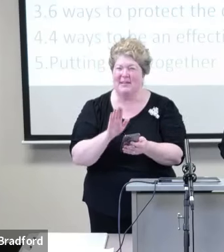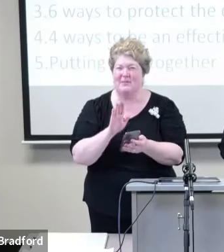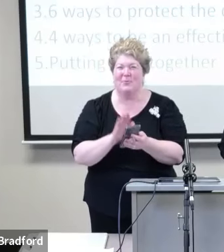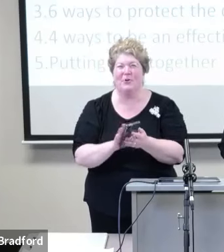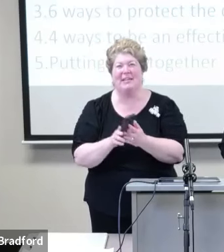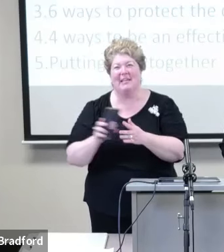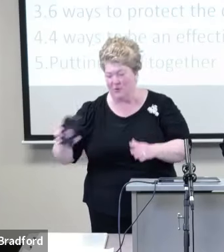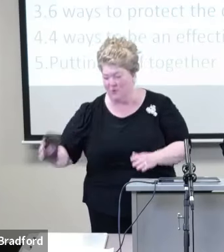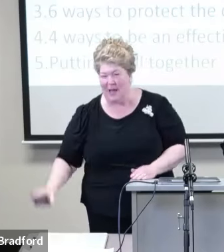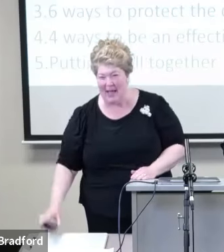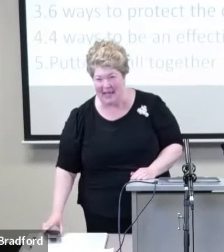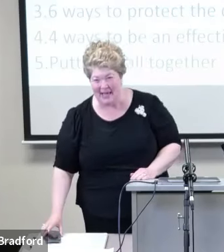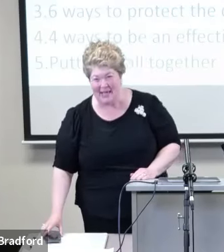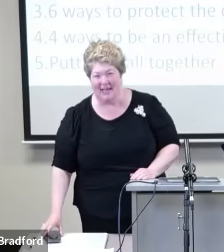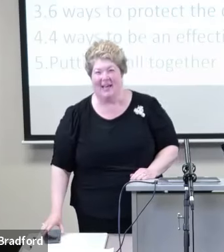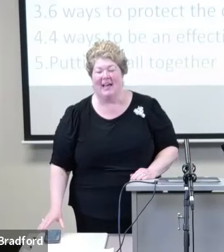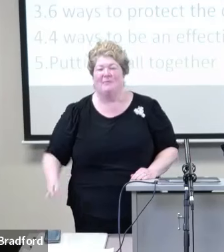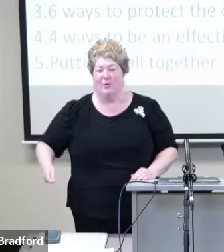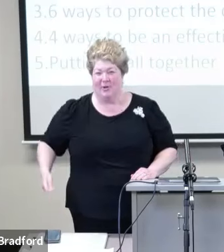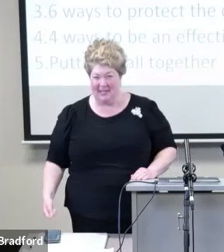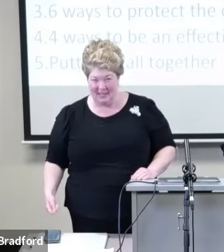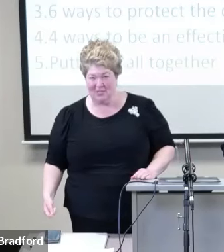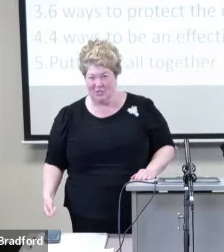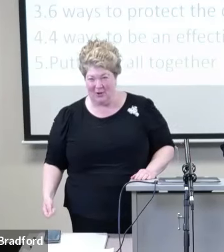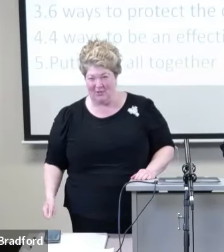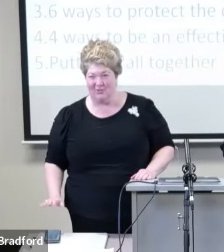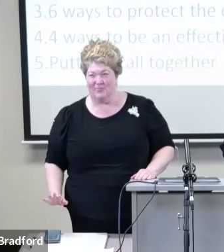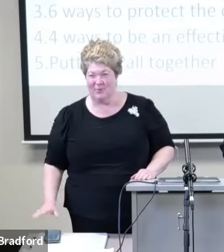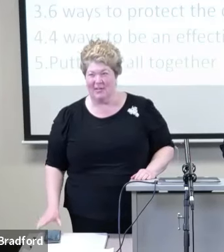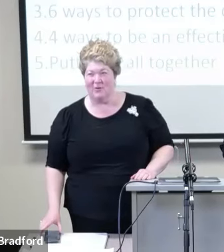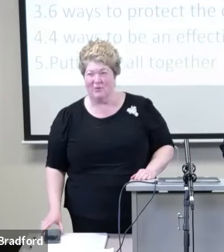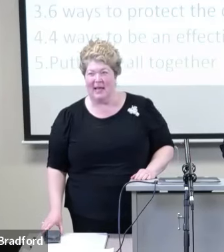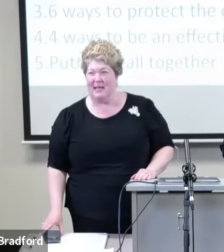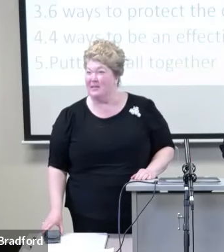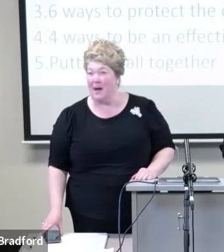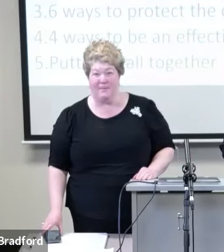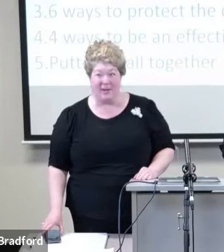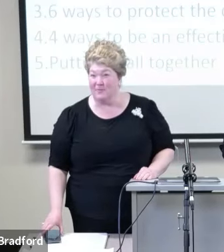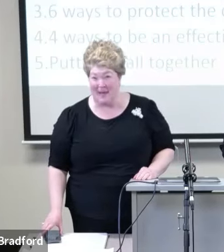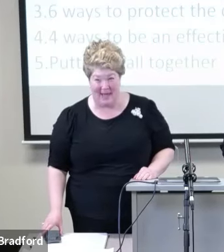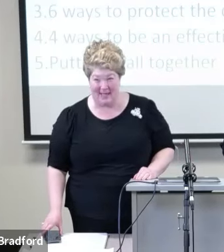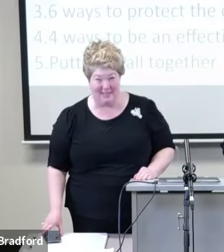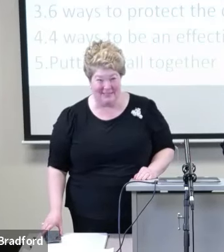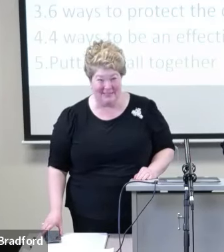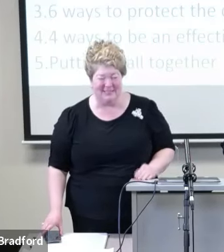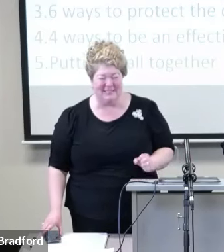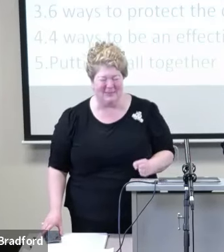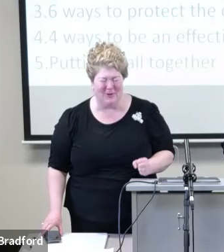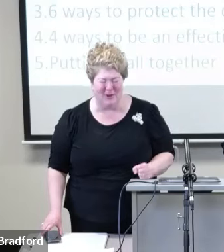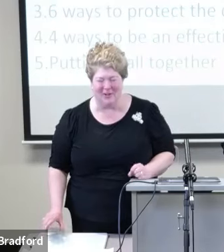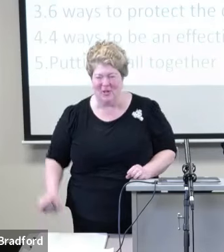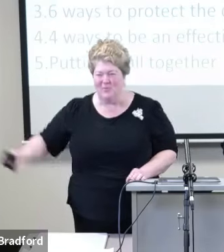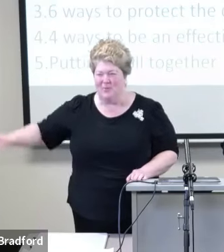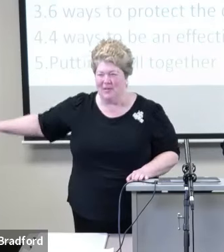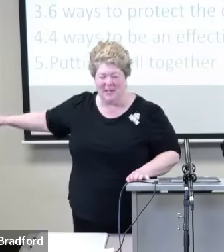but putting it away putting it in the charger putting it away not by your bed oh it's